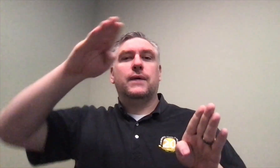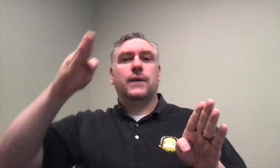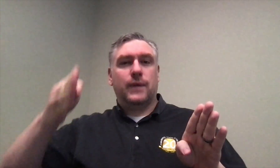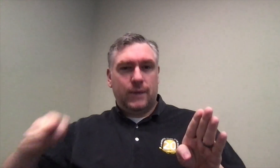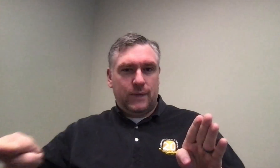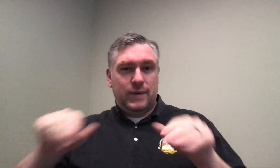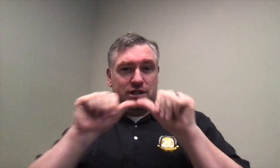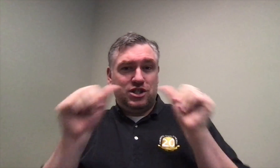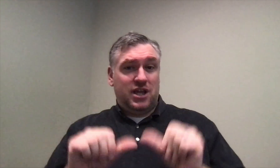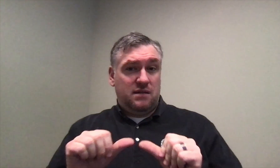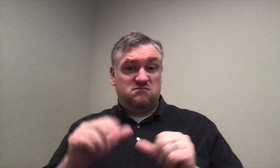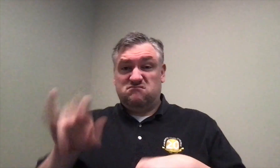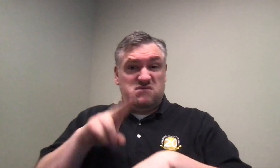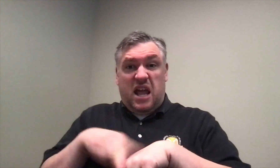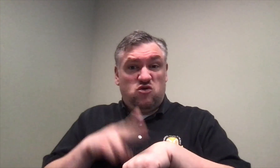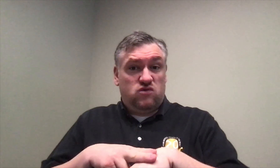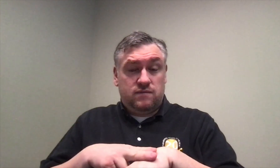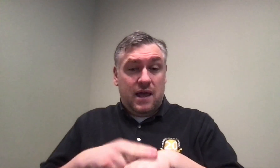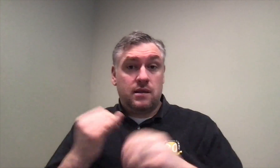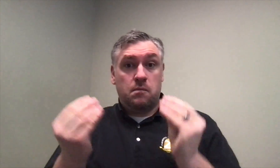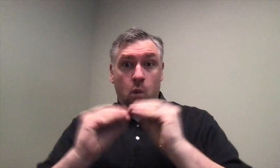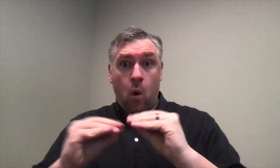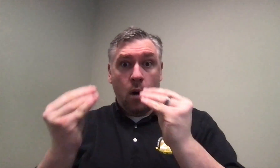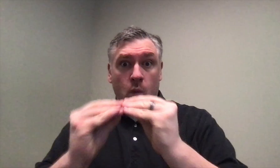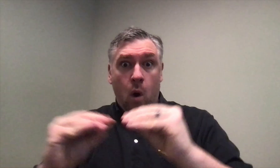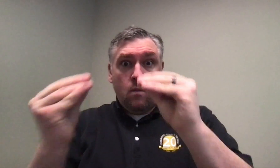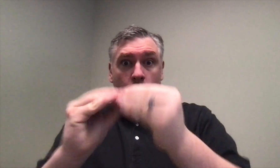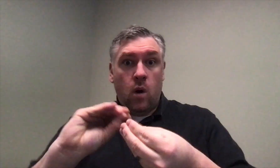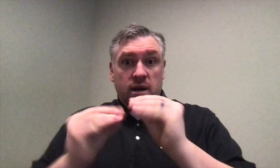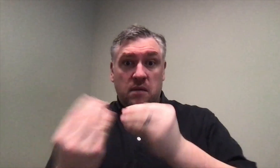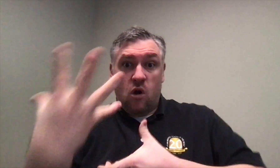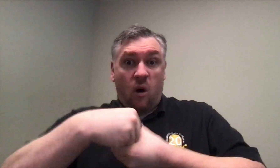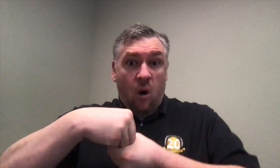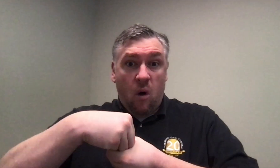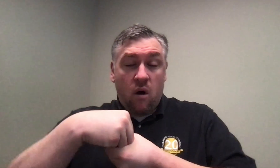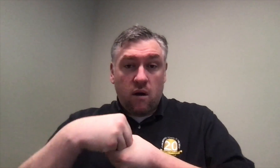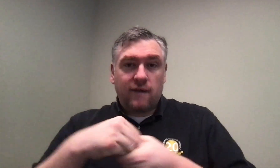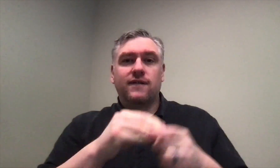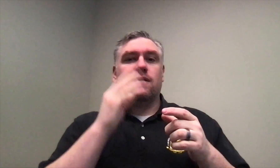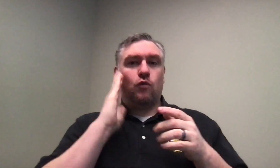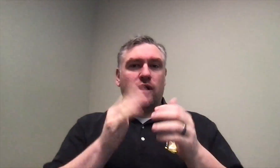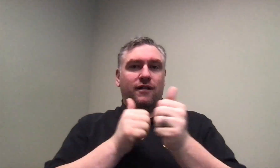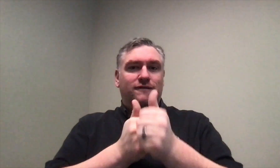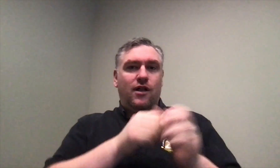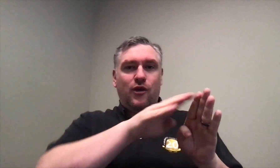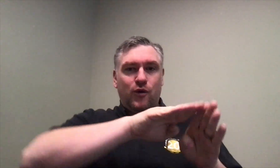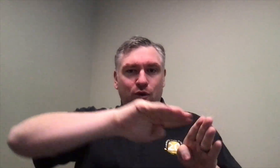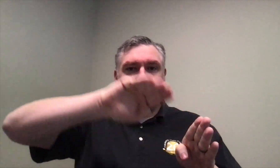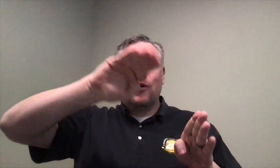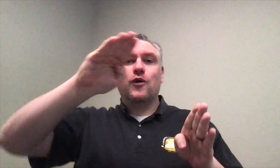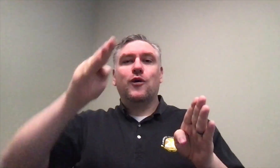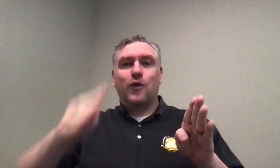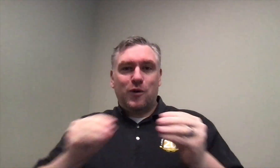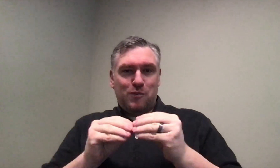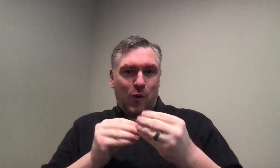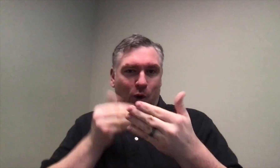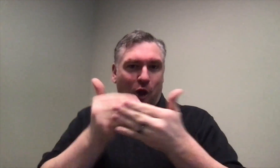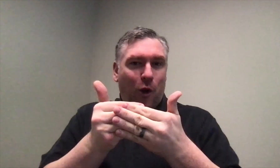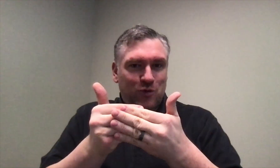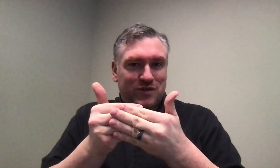that bell curve shape naturally. And the more numbers you have, the more people involved, the more